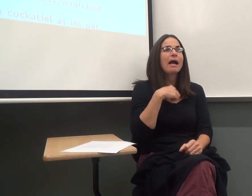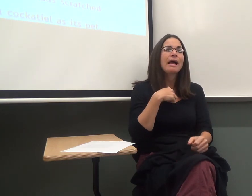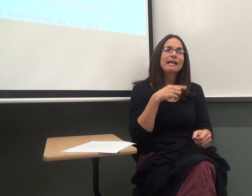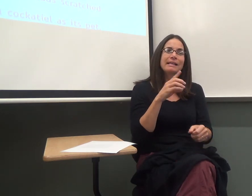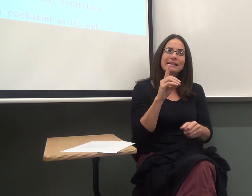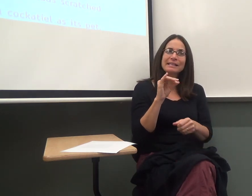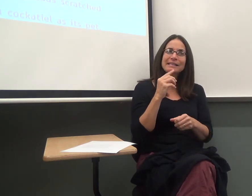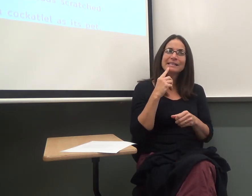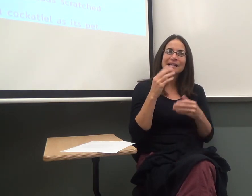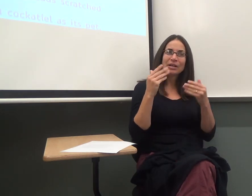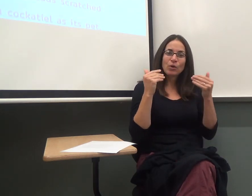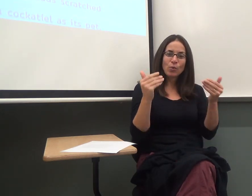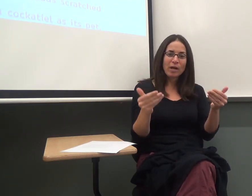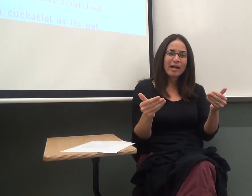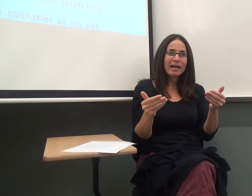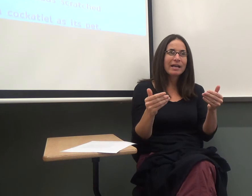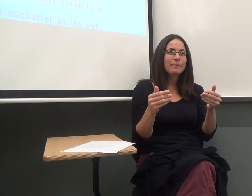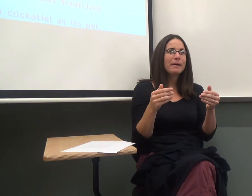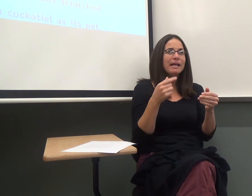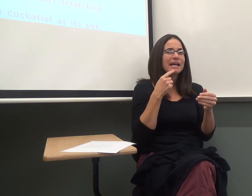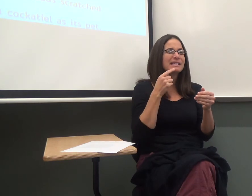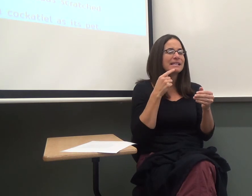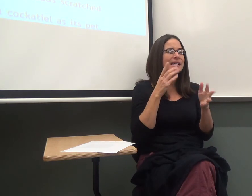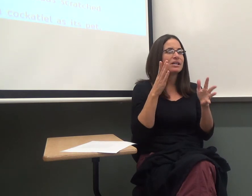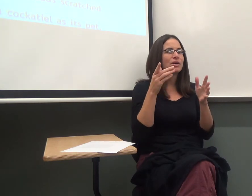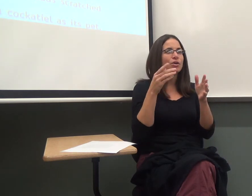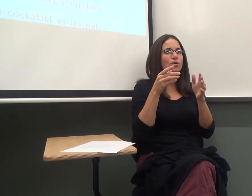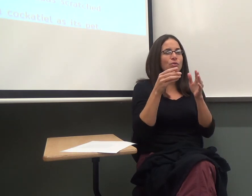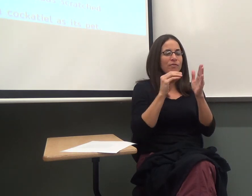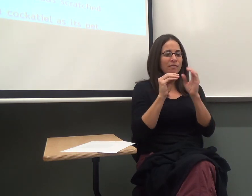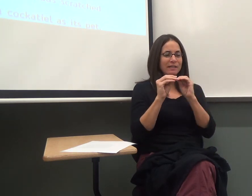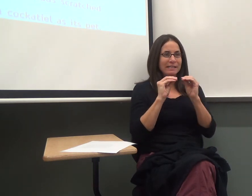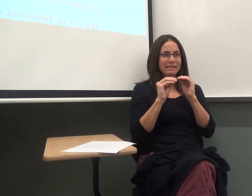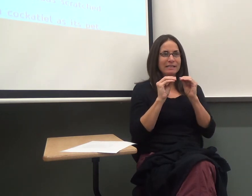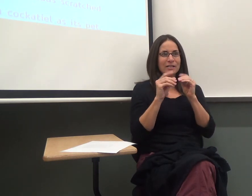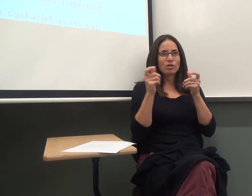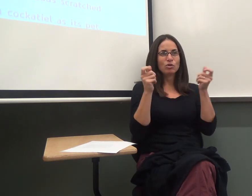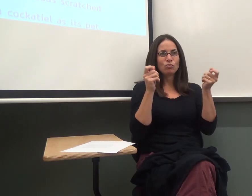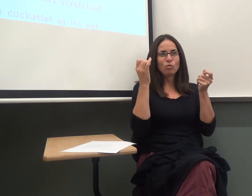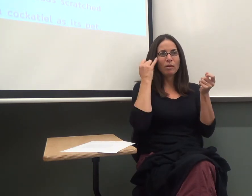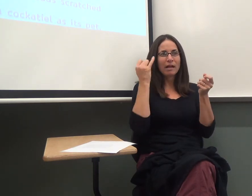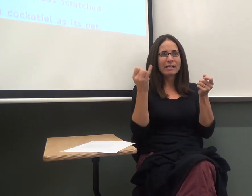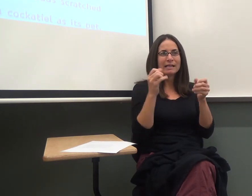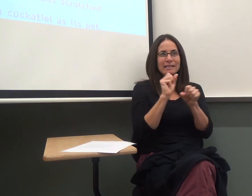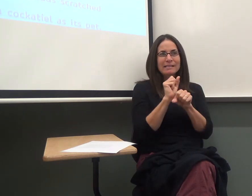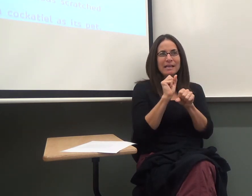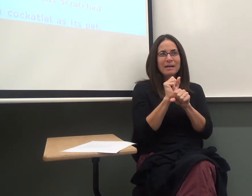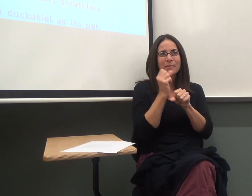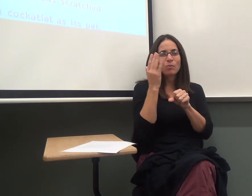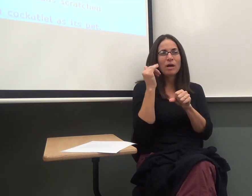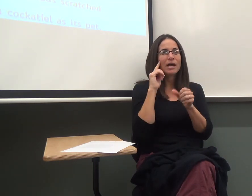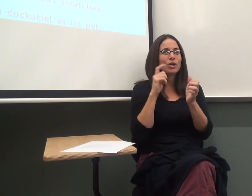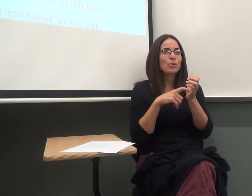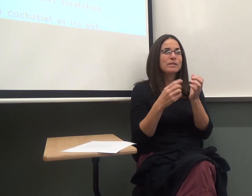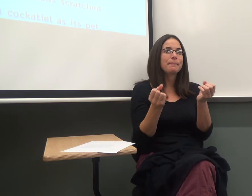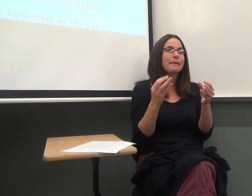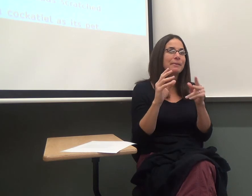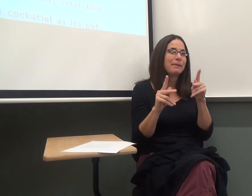bit and I asked you guys to redo the controlling idea assignment because what I was realizing is a lot of people really didn't understand that as well as they could have.